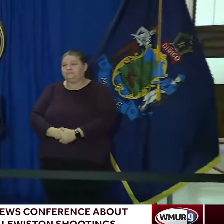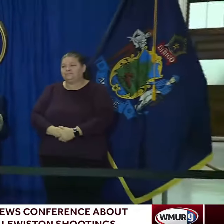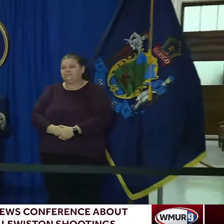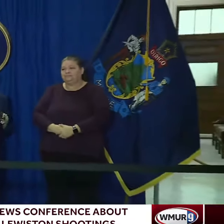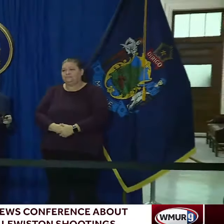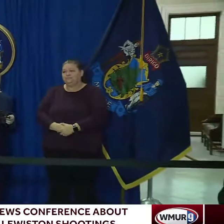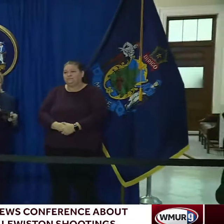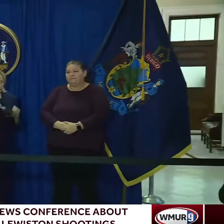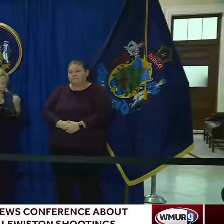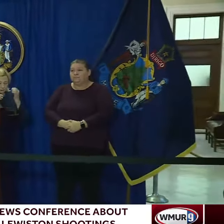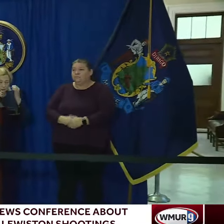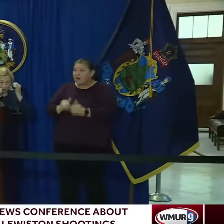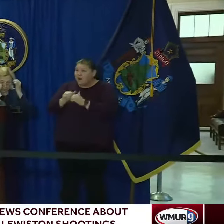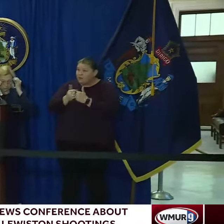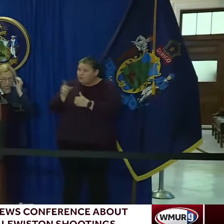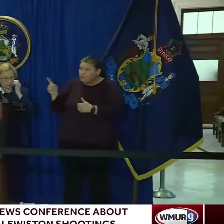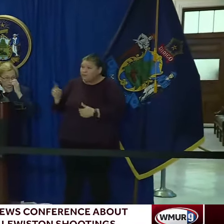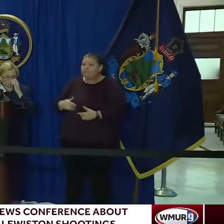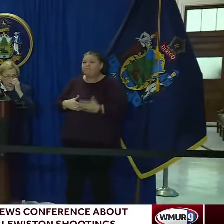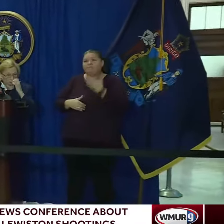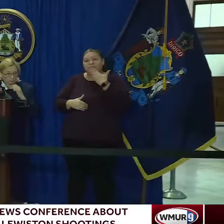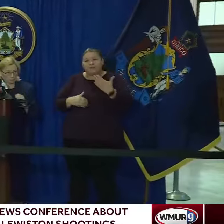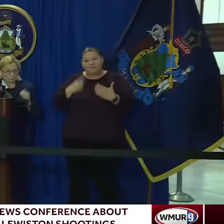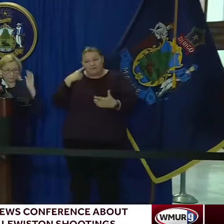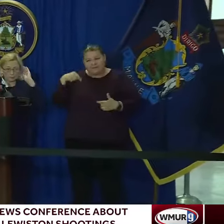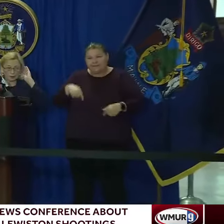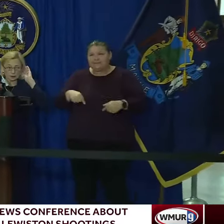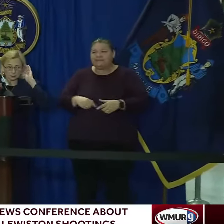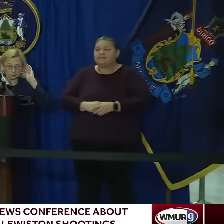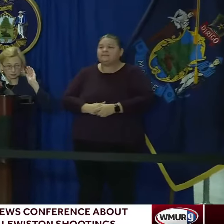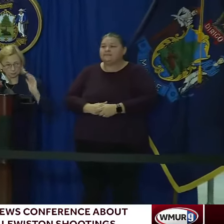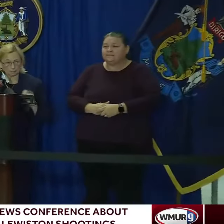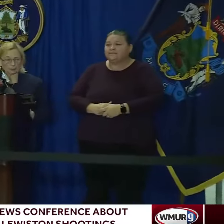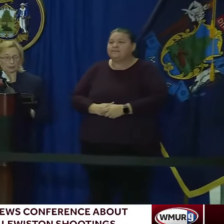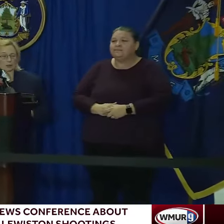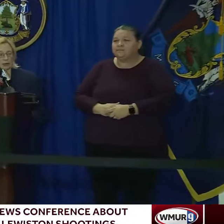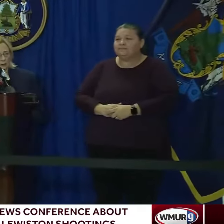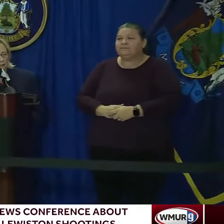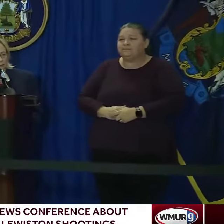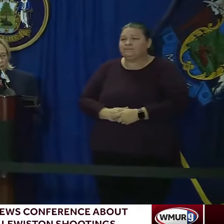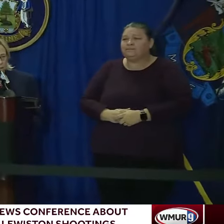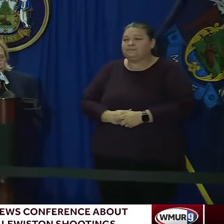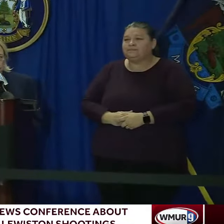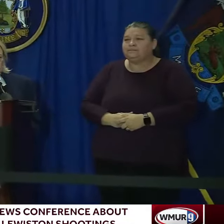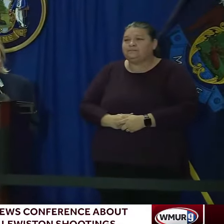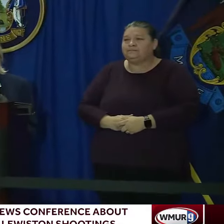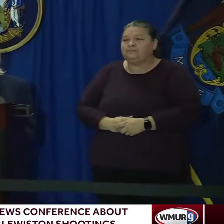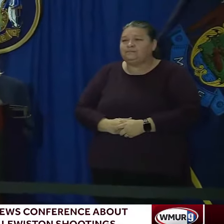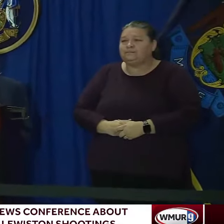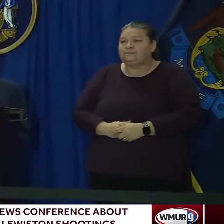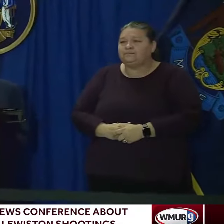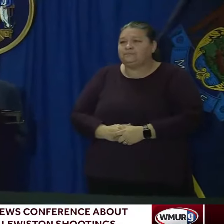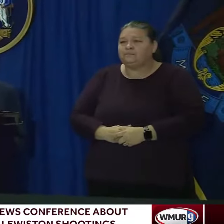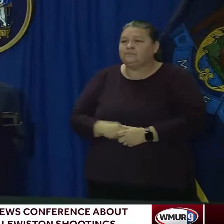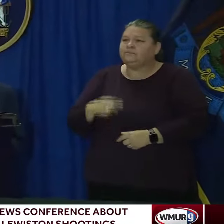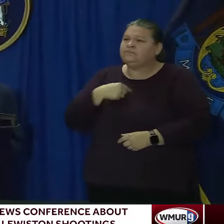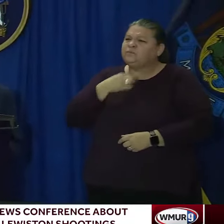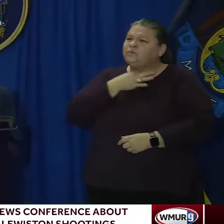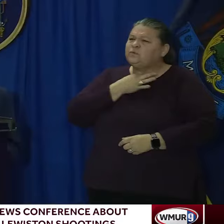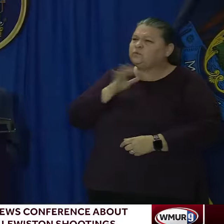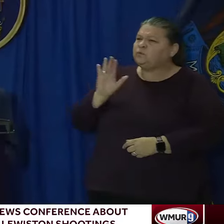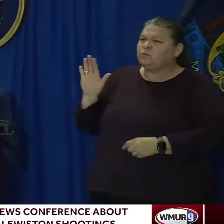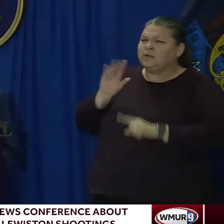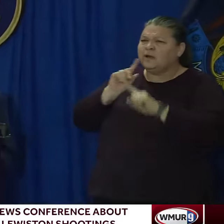Hi. How are you? Hi. Thank you for your Shimon Grover has received it. I need to get your reaction to